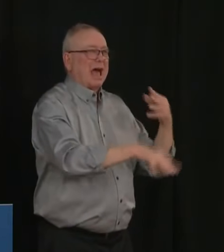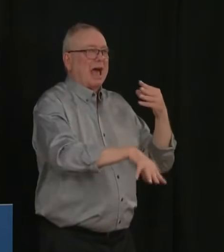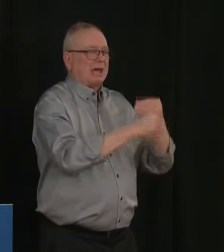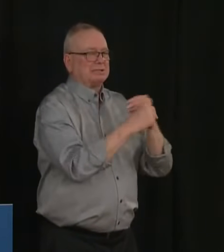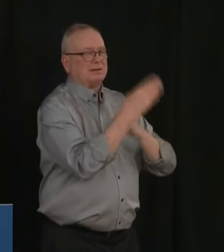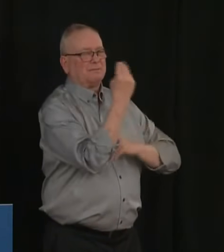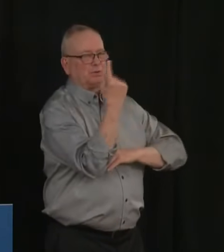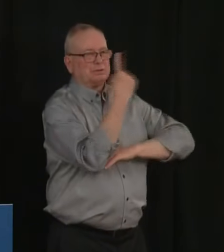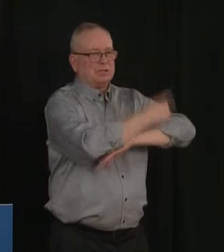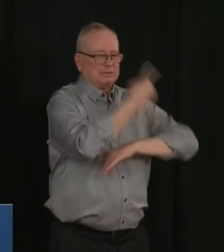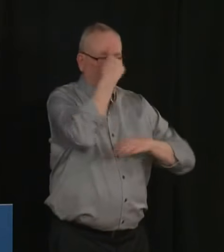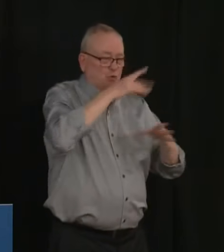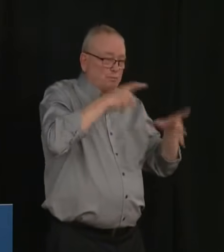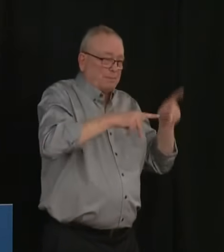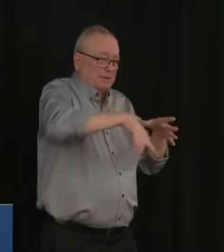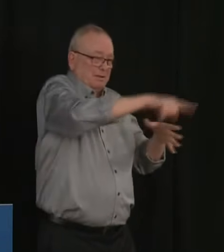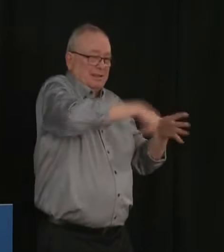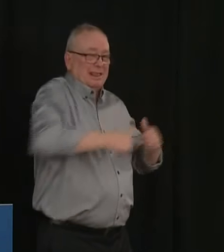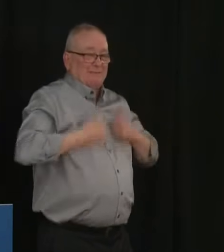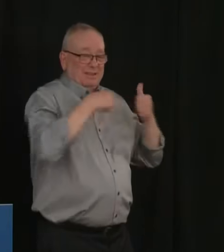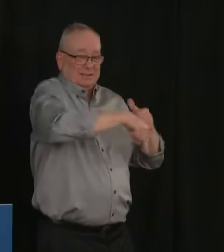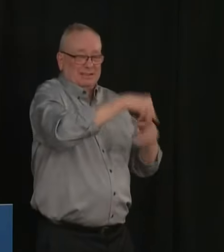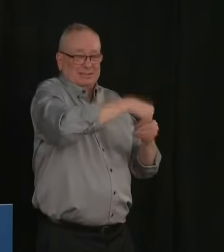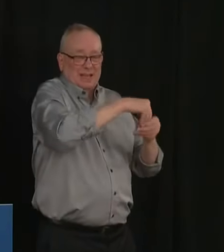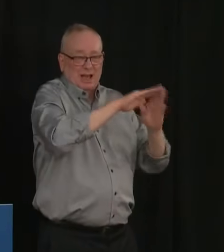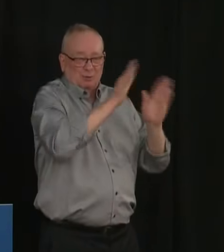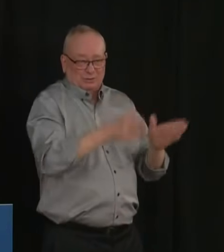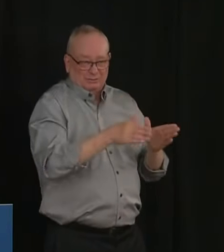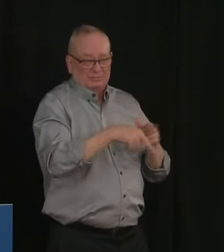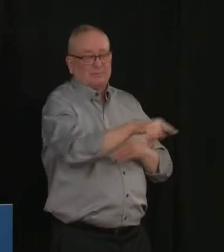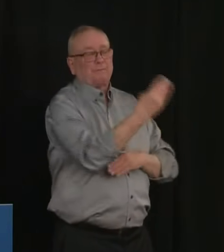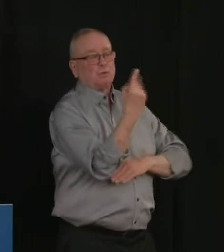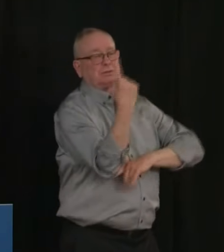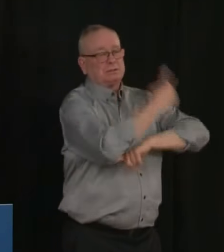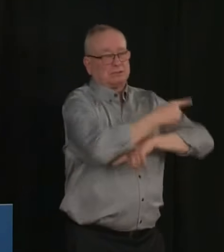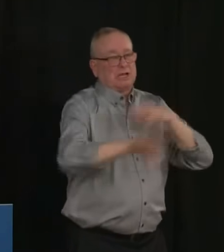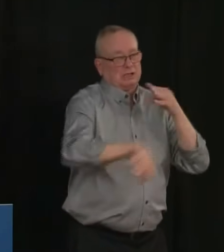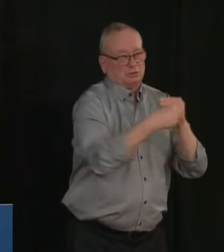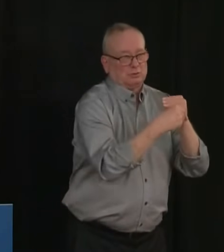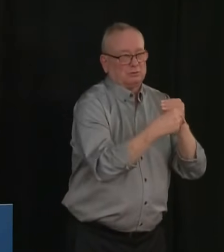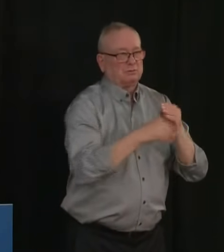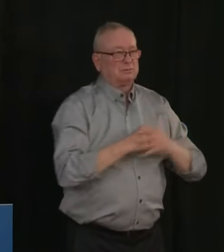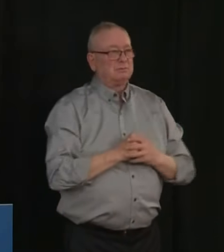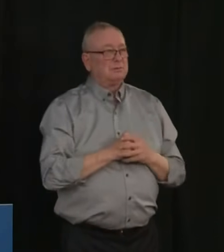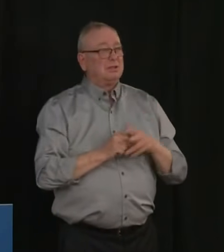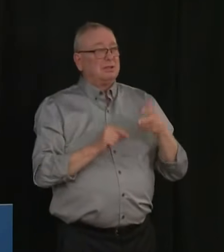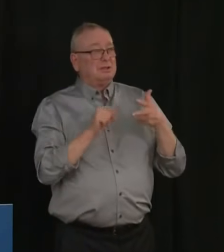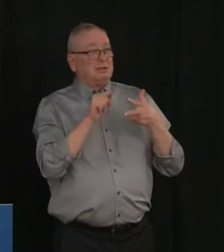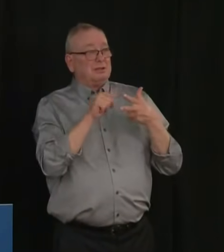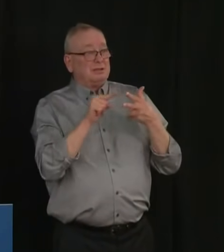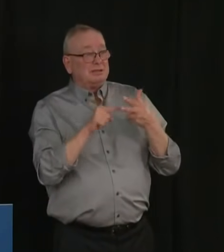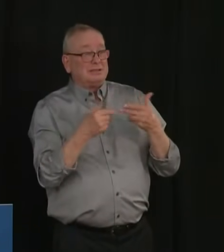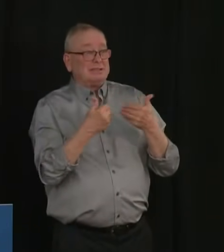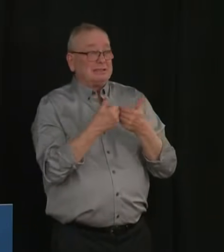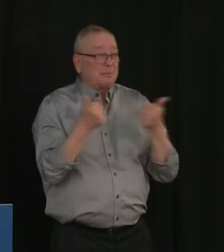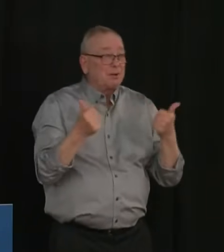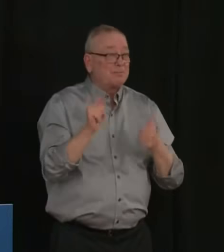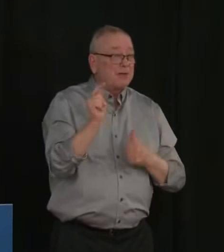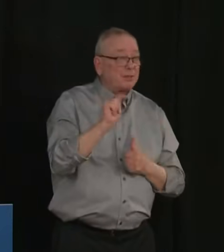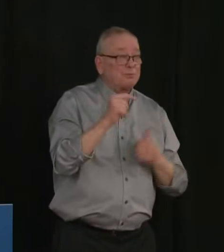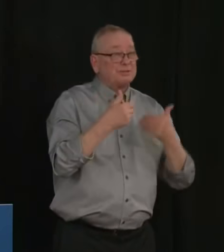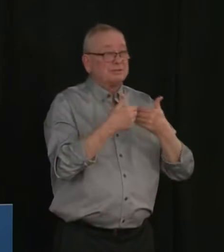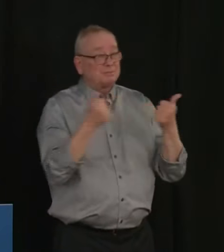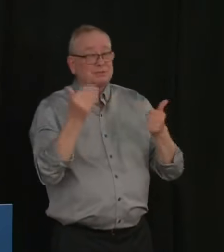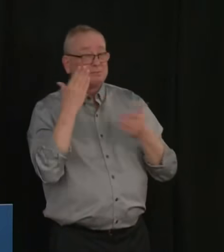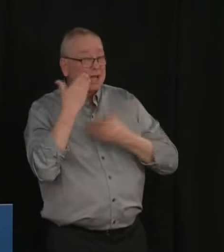same house, even if they have a separate bathroom and bedroom. To be clear, the quarantine period of 14 days after